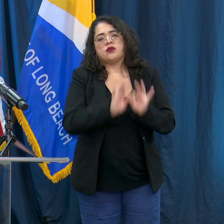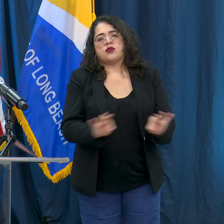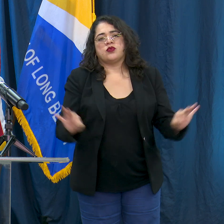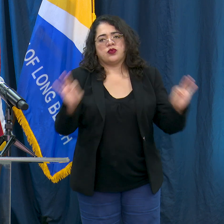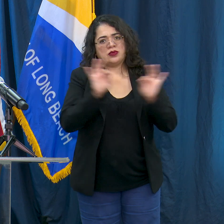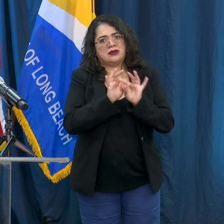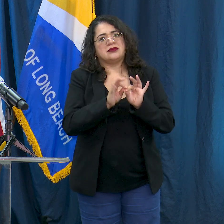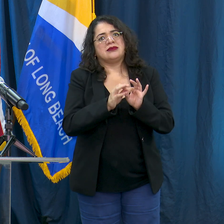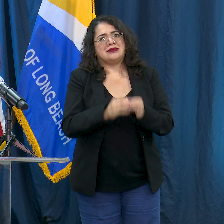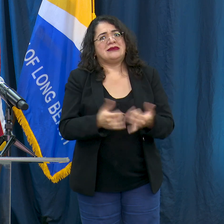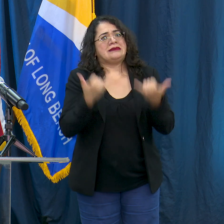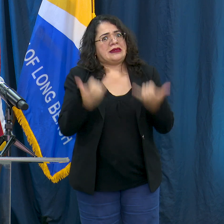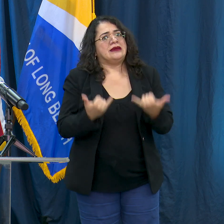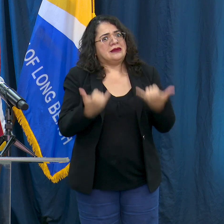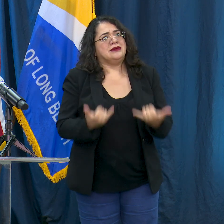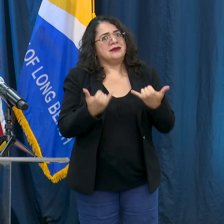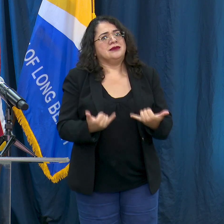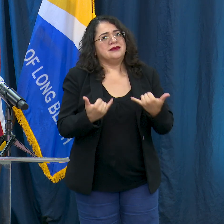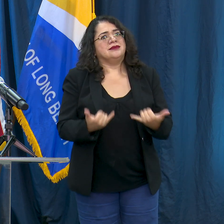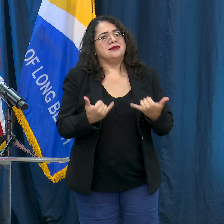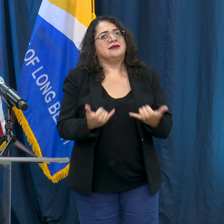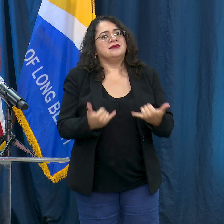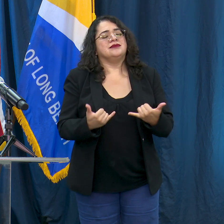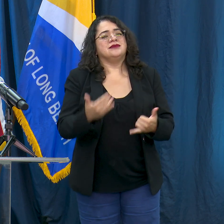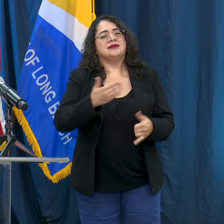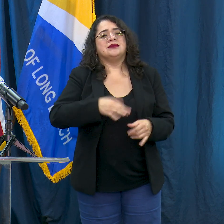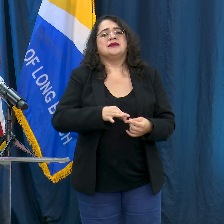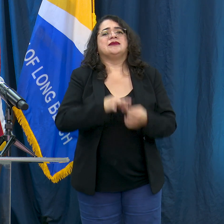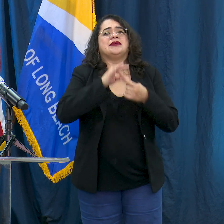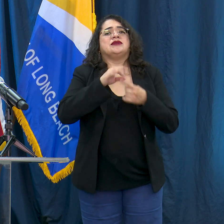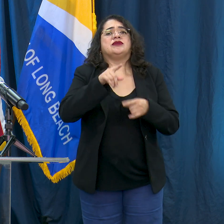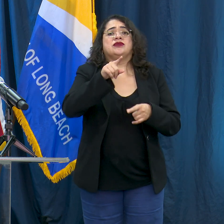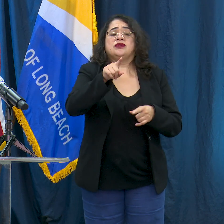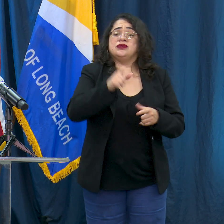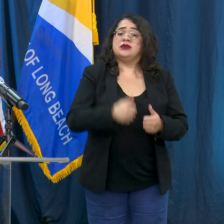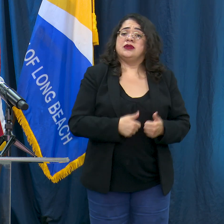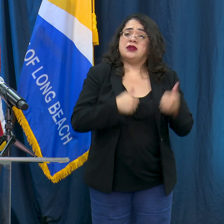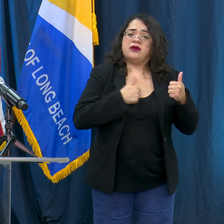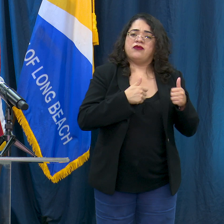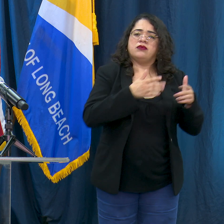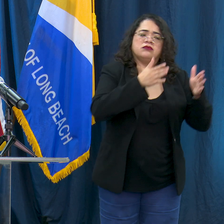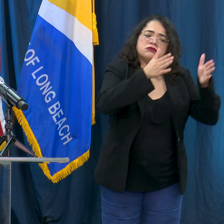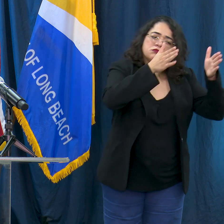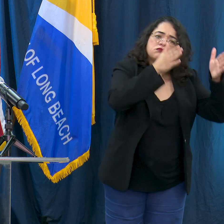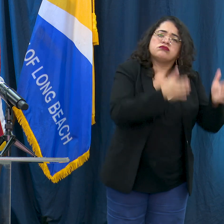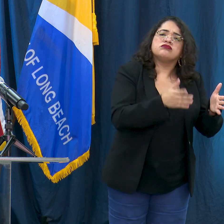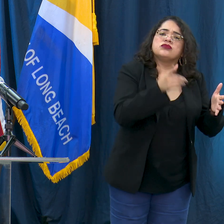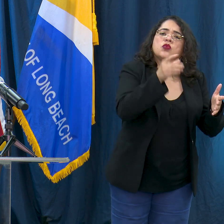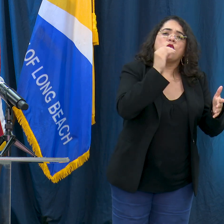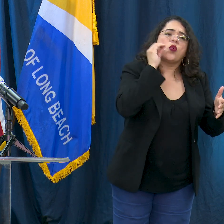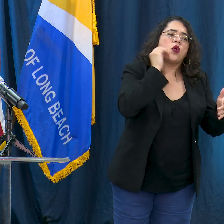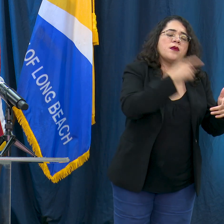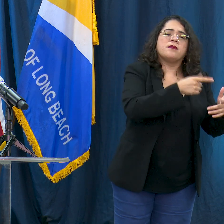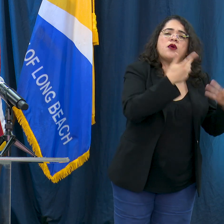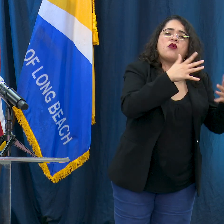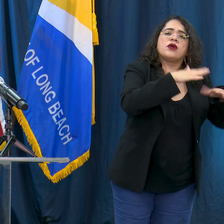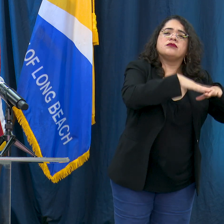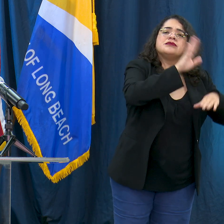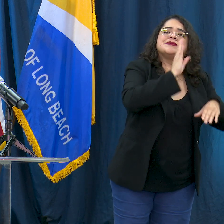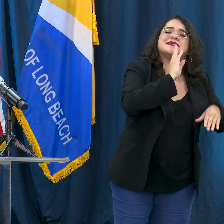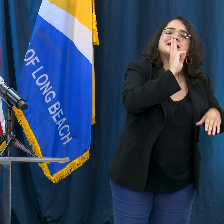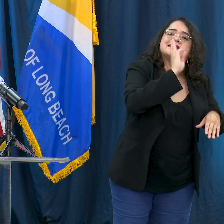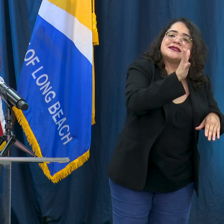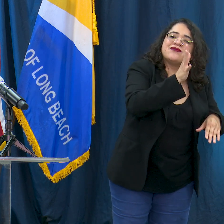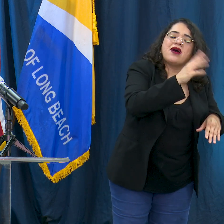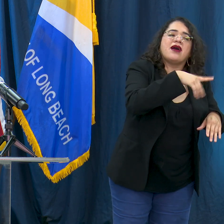is really even more important is if you are living with someone who is over the age of 65 or has underlying health conditions, are they more